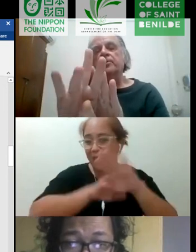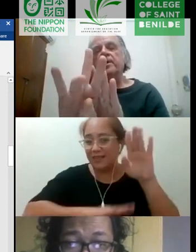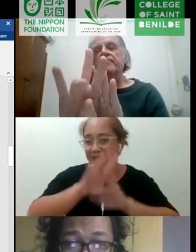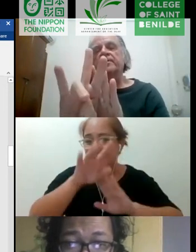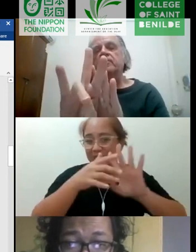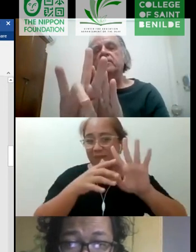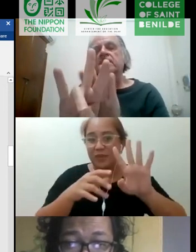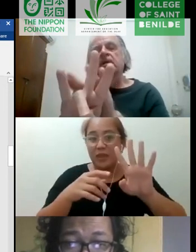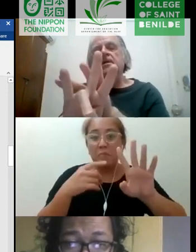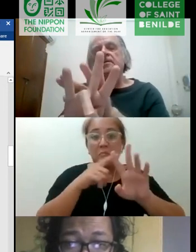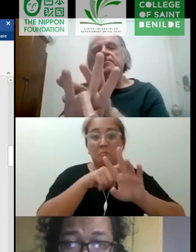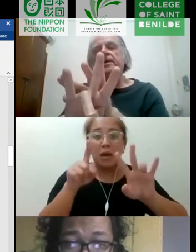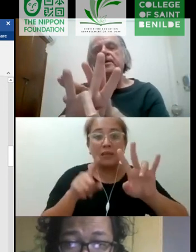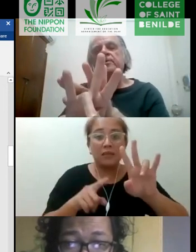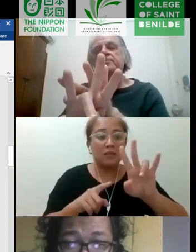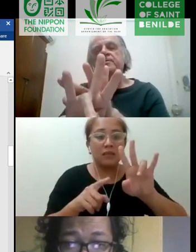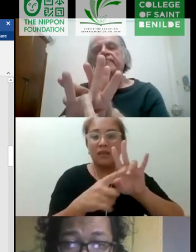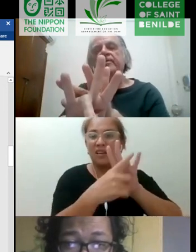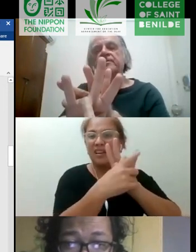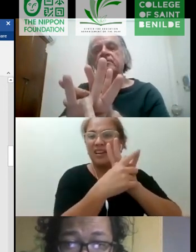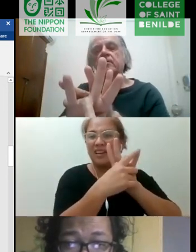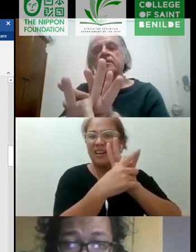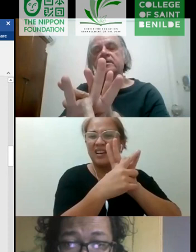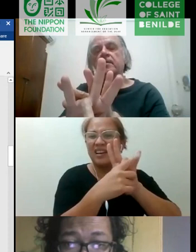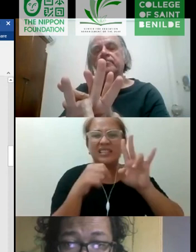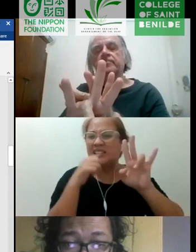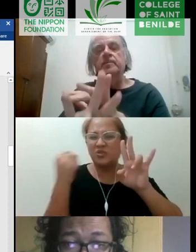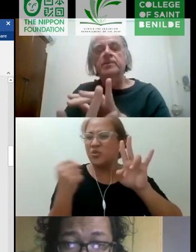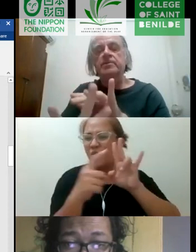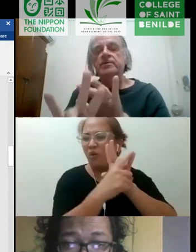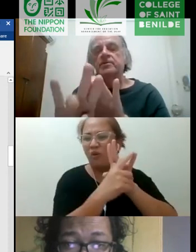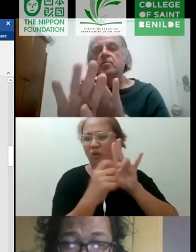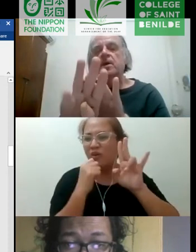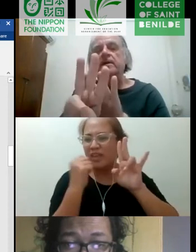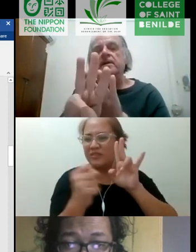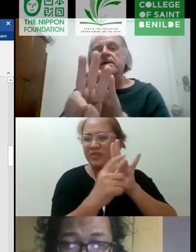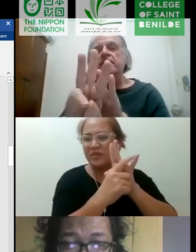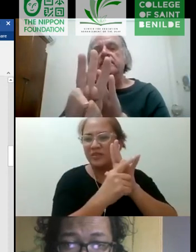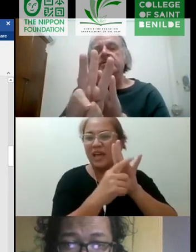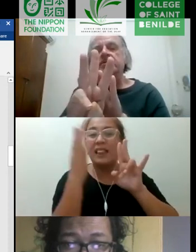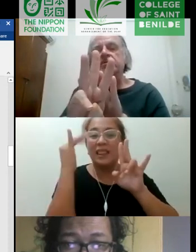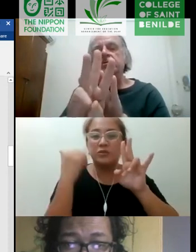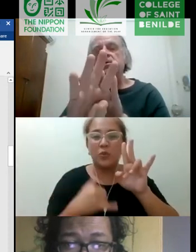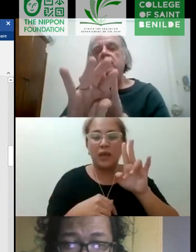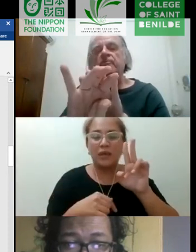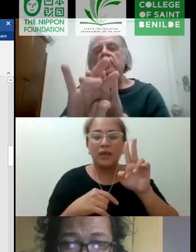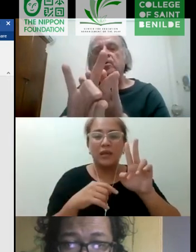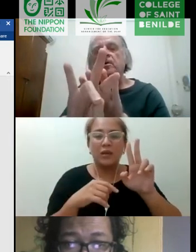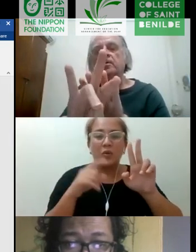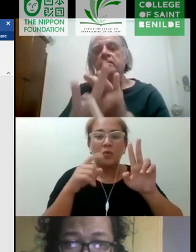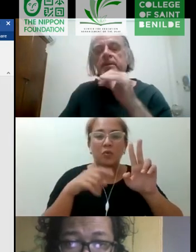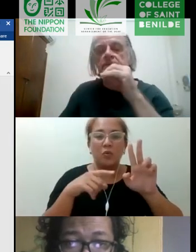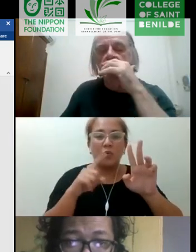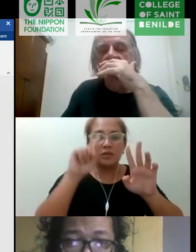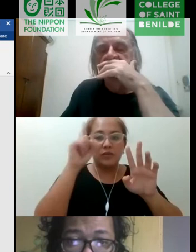But when you have this one, the pinky, which is not very strong, is up. So this is why this should go